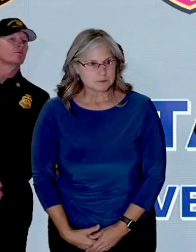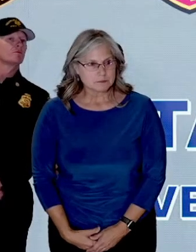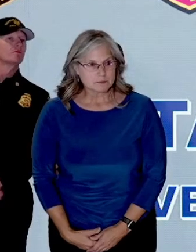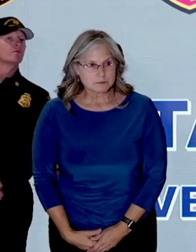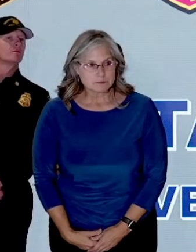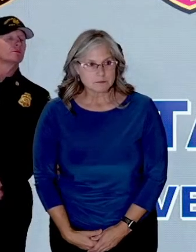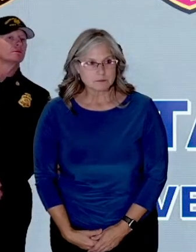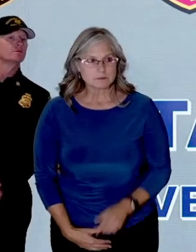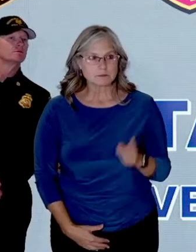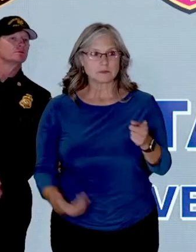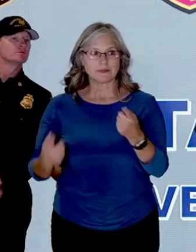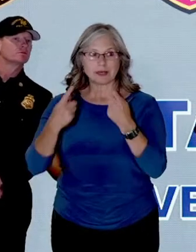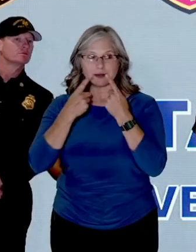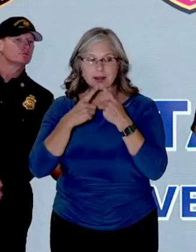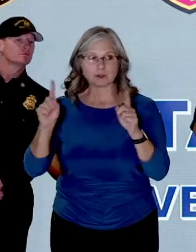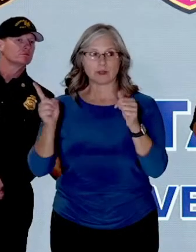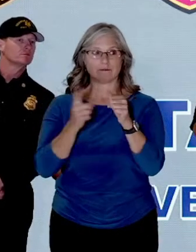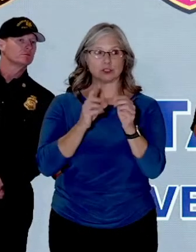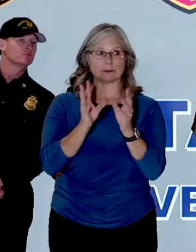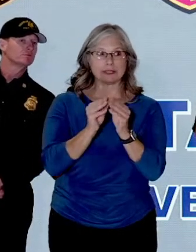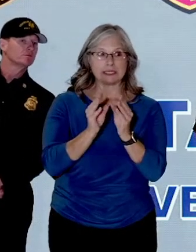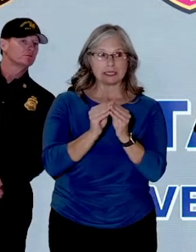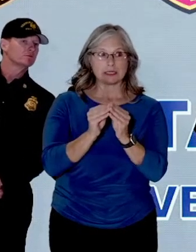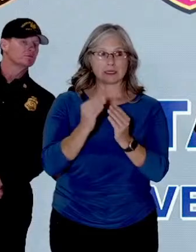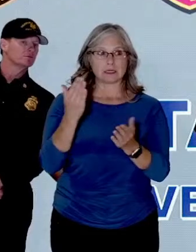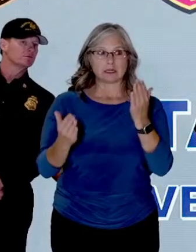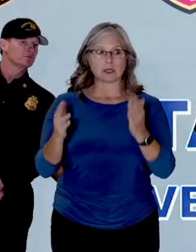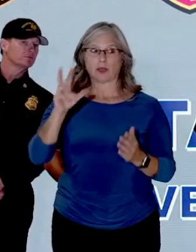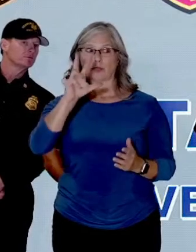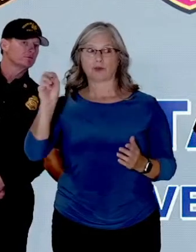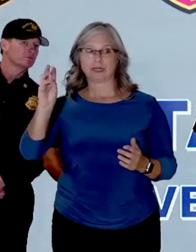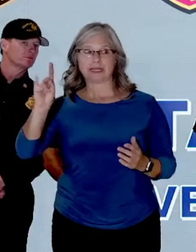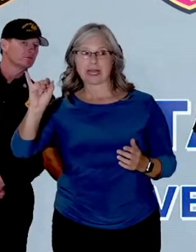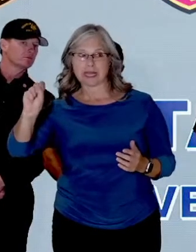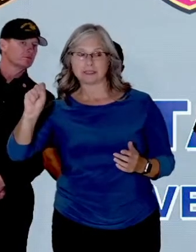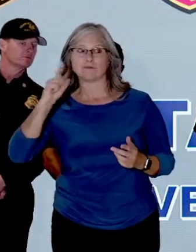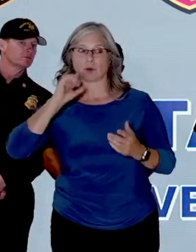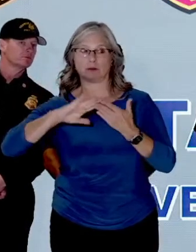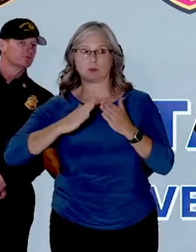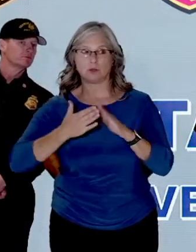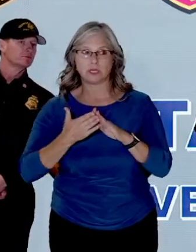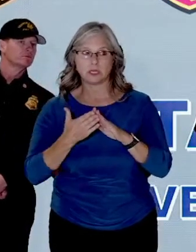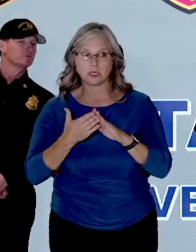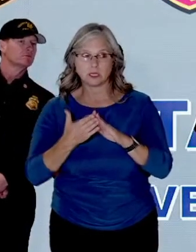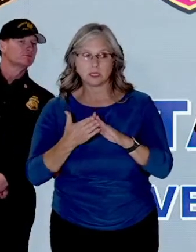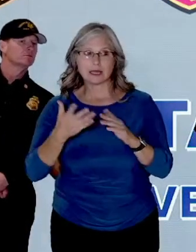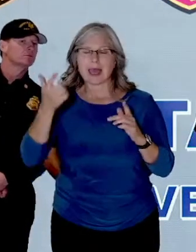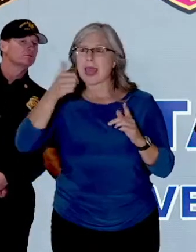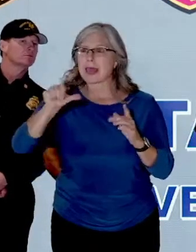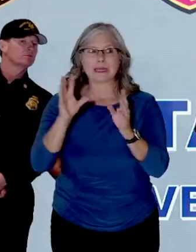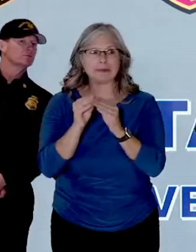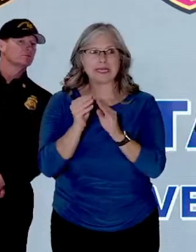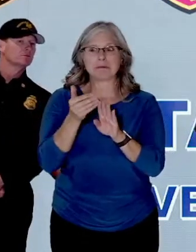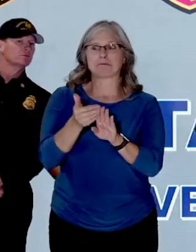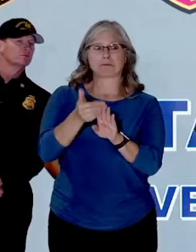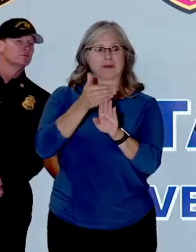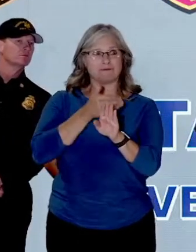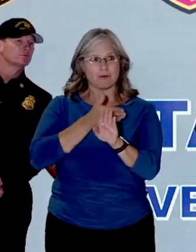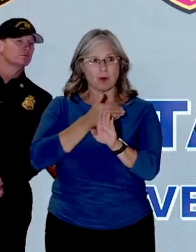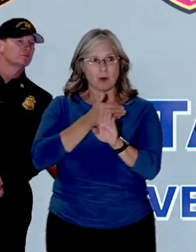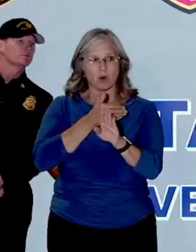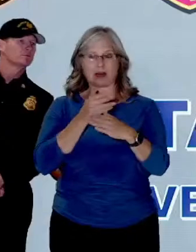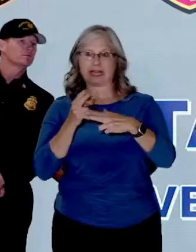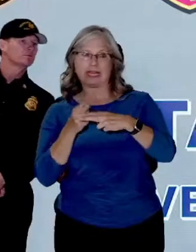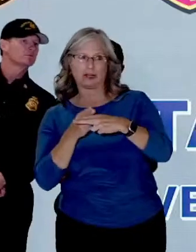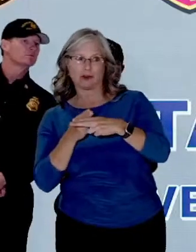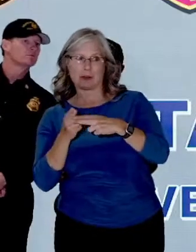They announced that the first meeting will probably be about 30 days from the community. Will the end meeting before that, interim